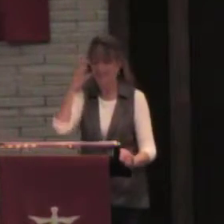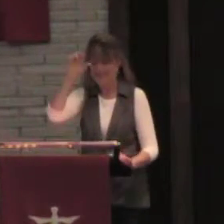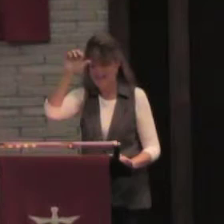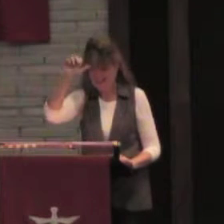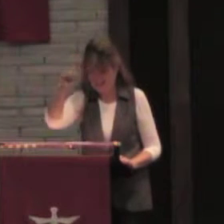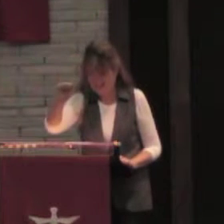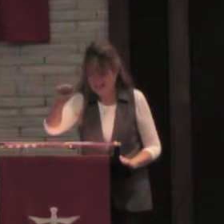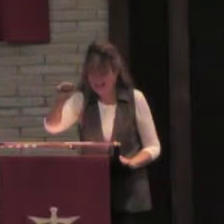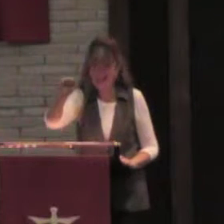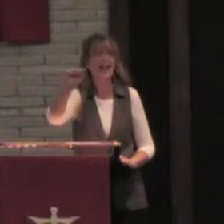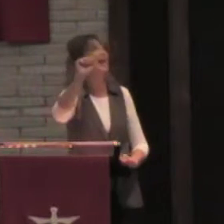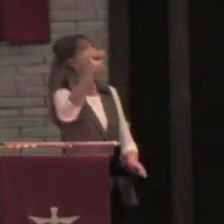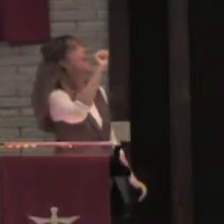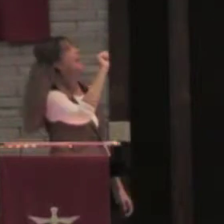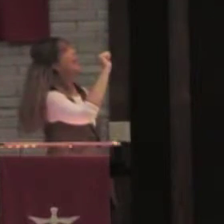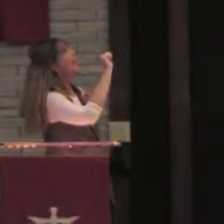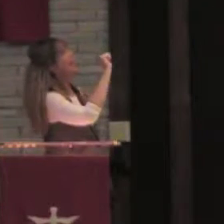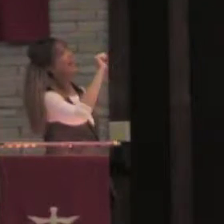verse 14a,